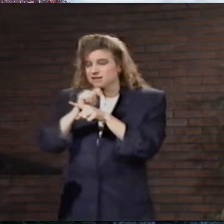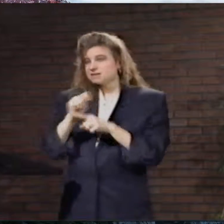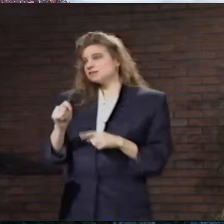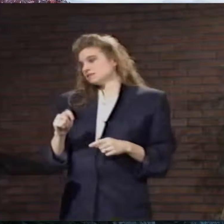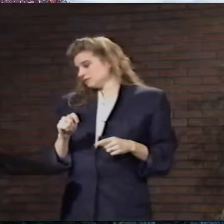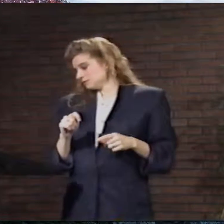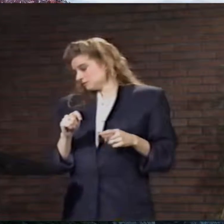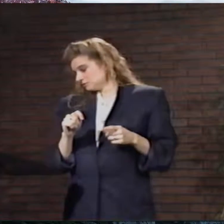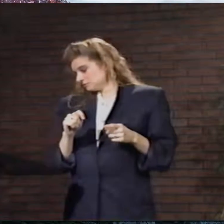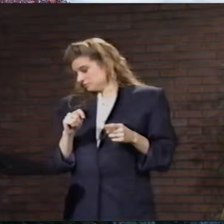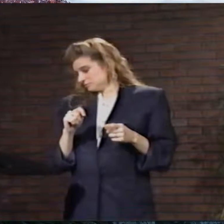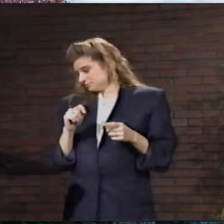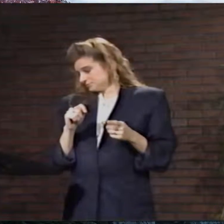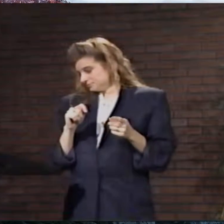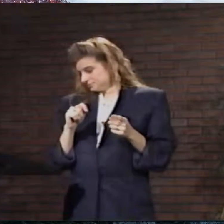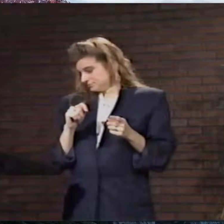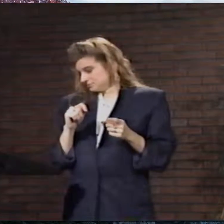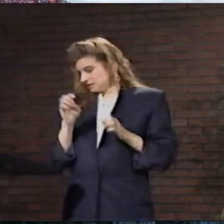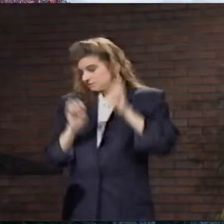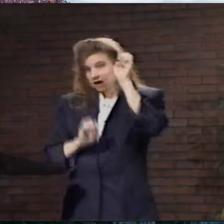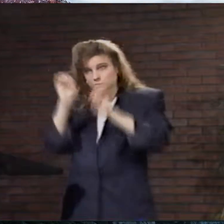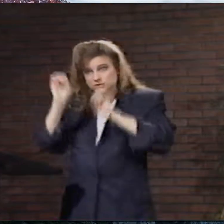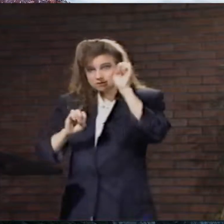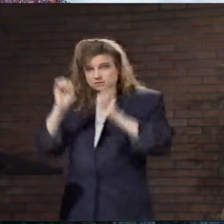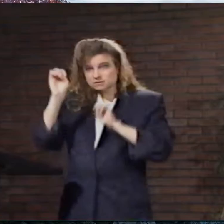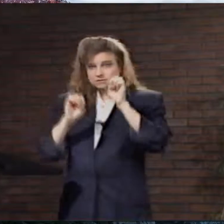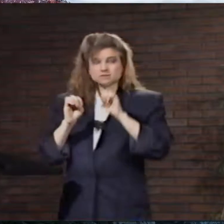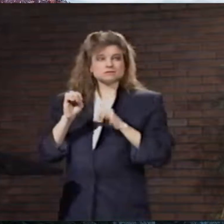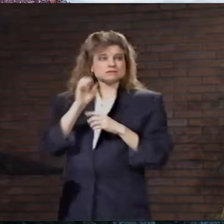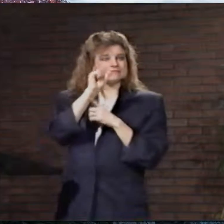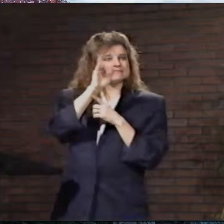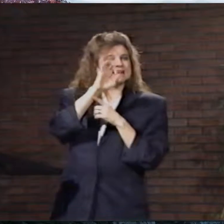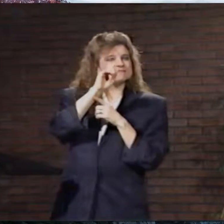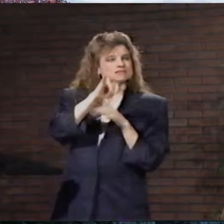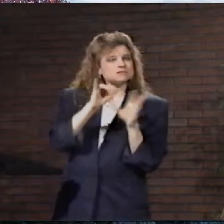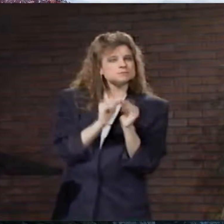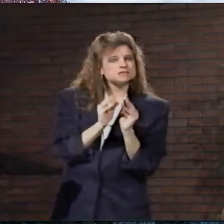Interpreters can work in staff meetings or training sessions,